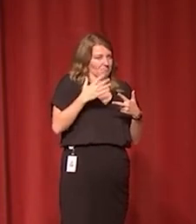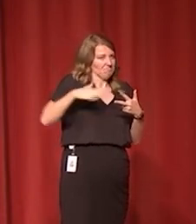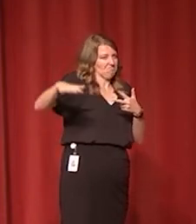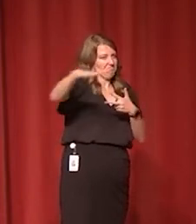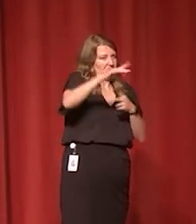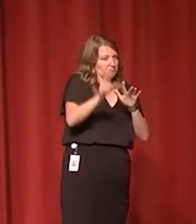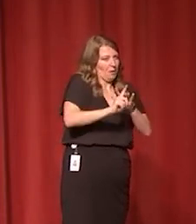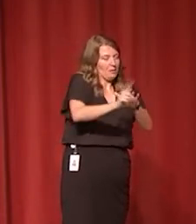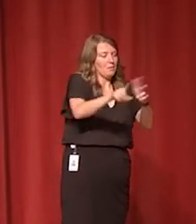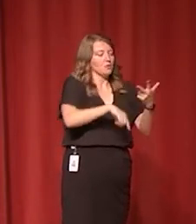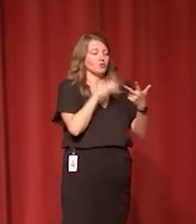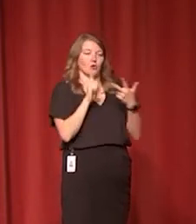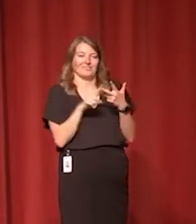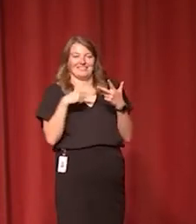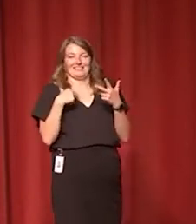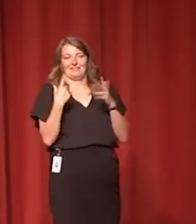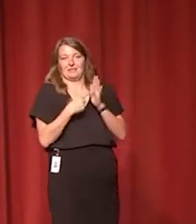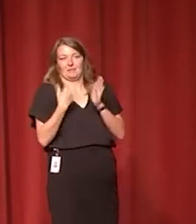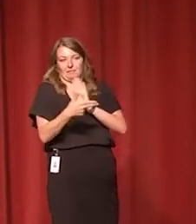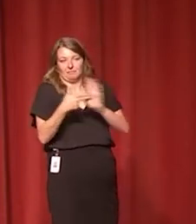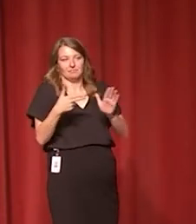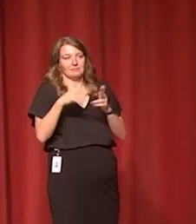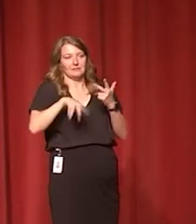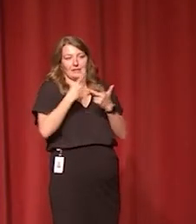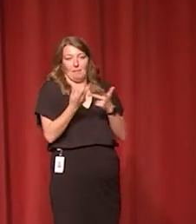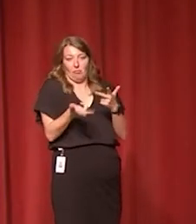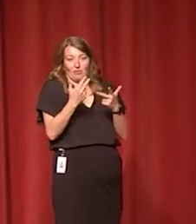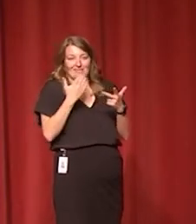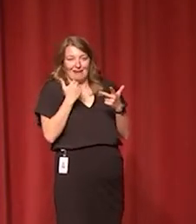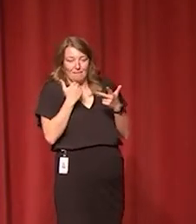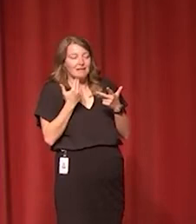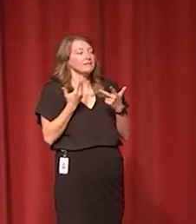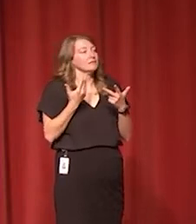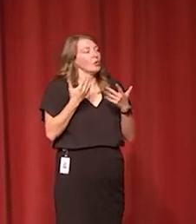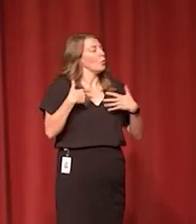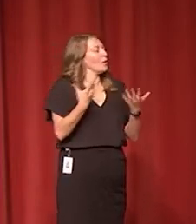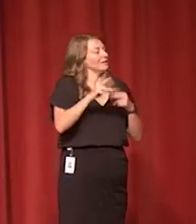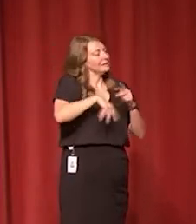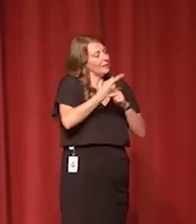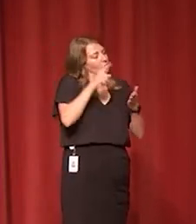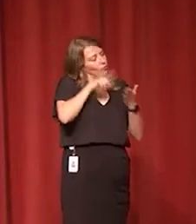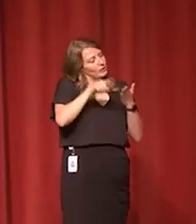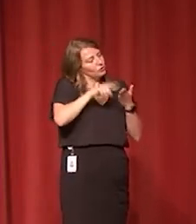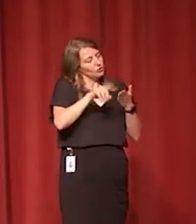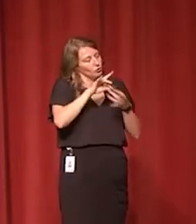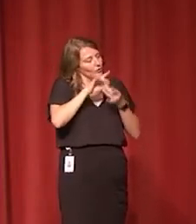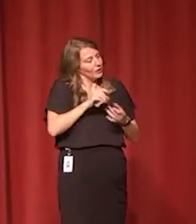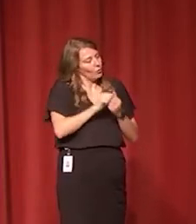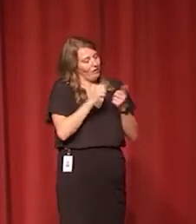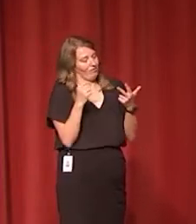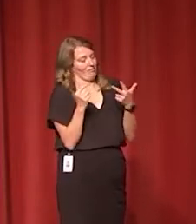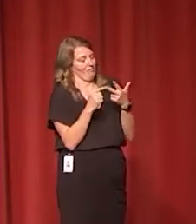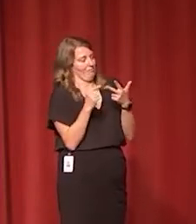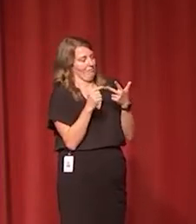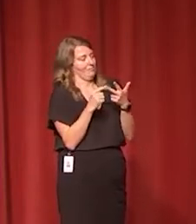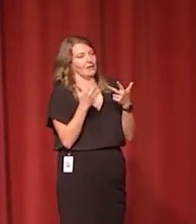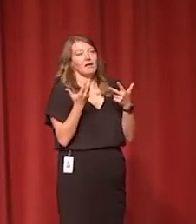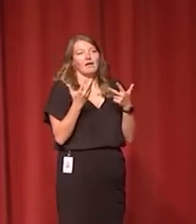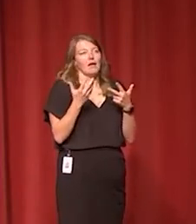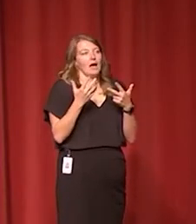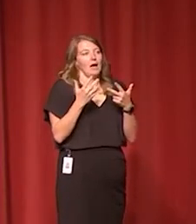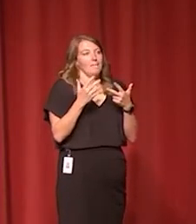What research is being conducted to examine the incidence of metabolic syndrome in Alzheimer's, in particular in